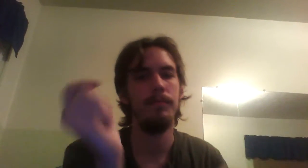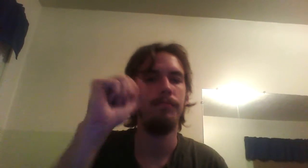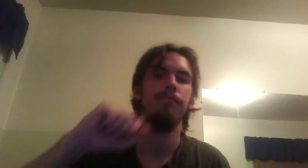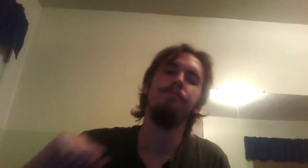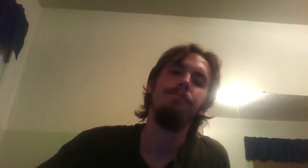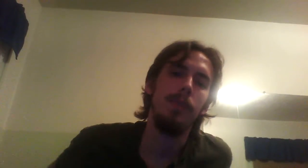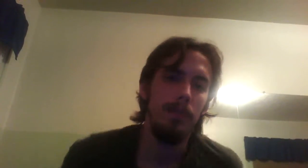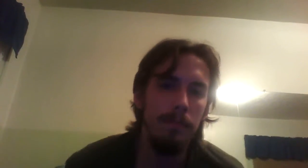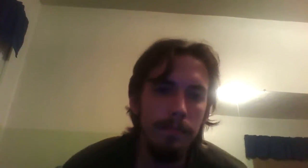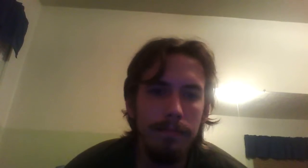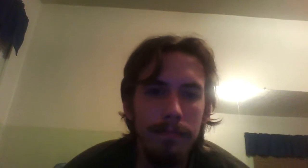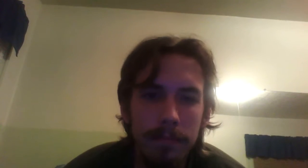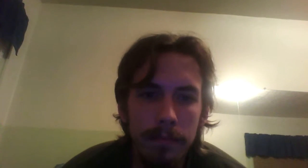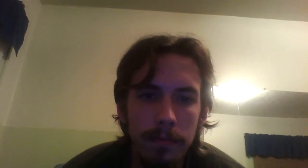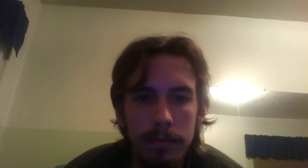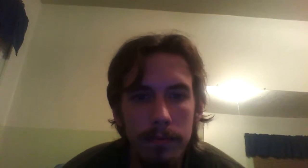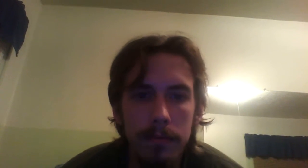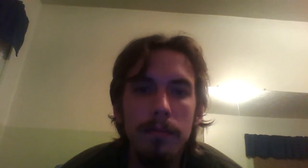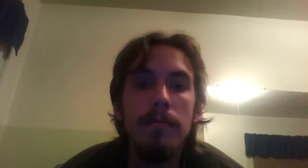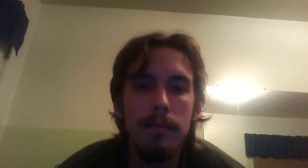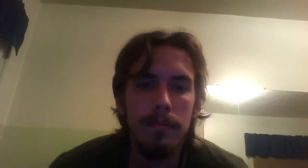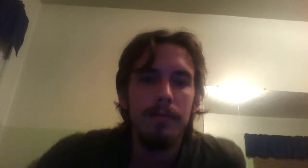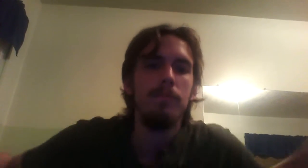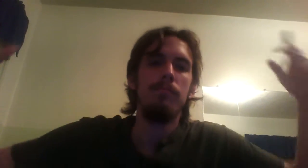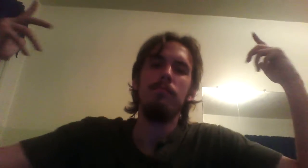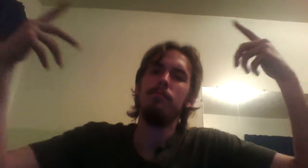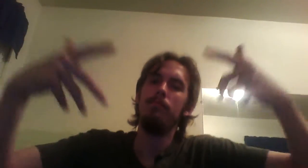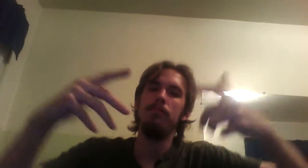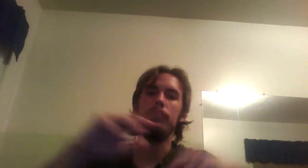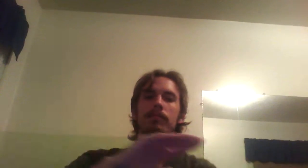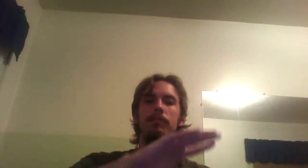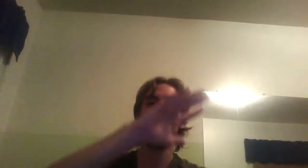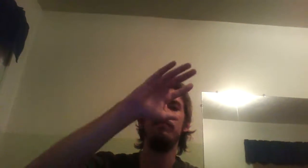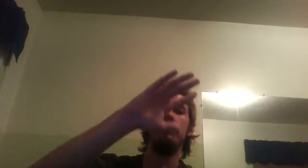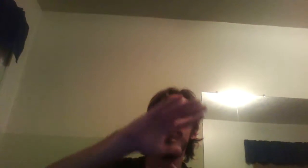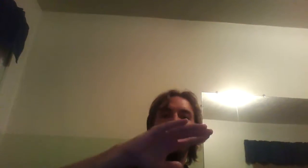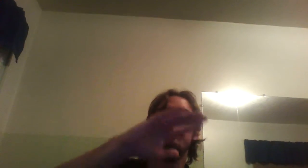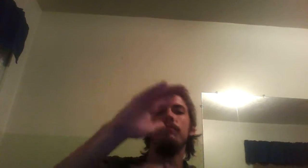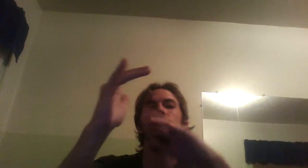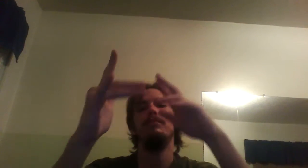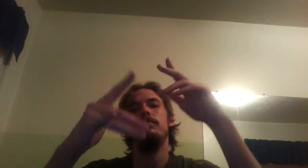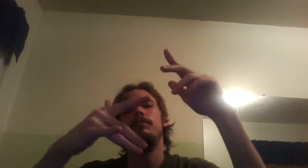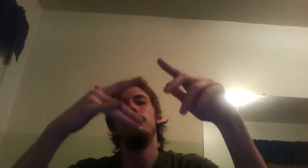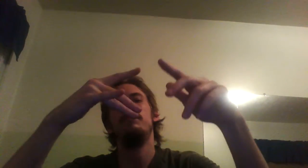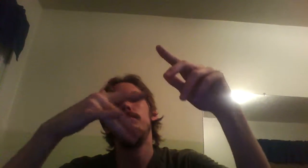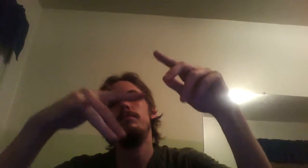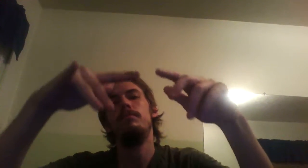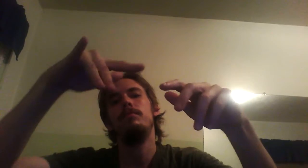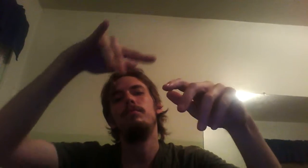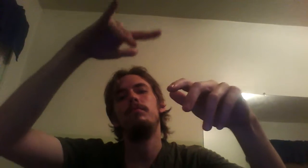While we wouldn't fall regret I'm falling free Don't go there There's a warning